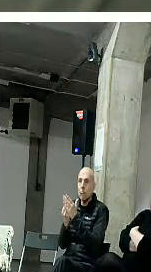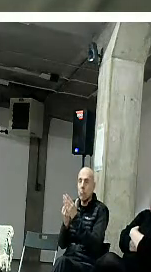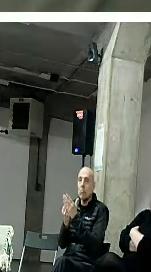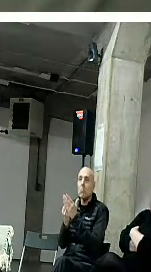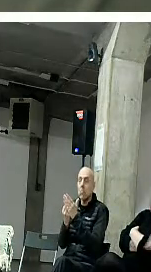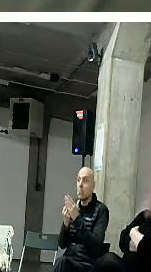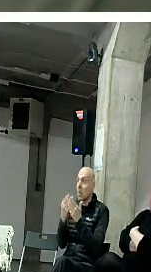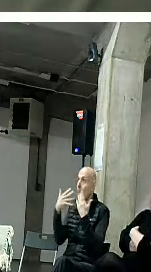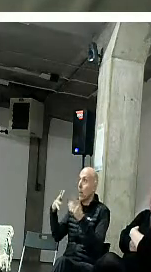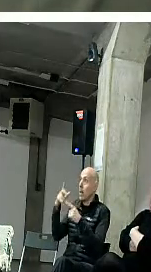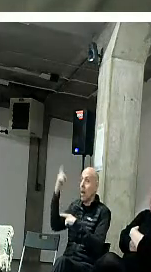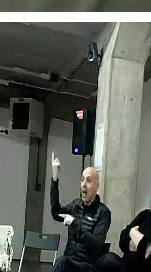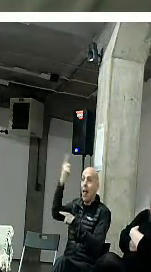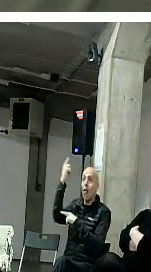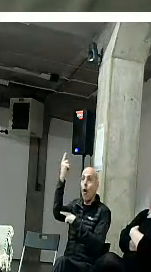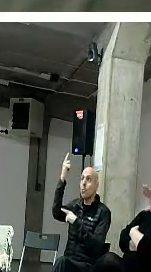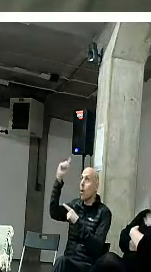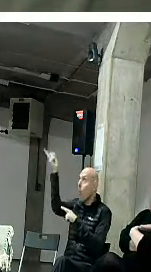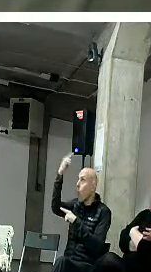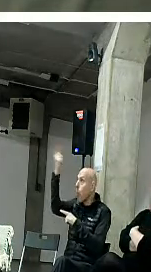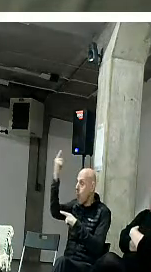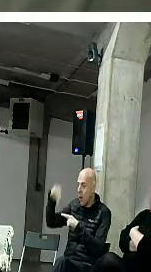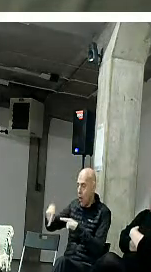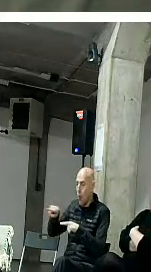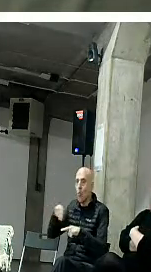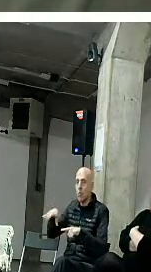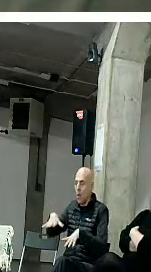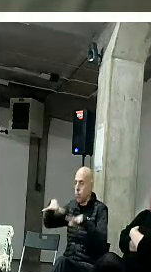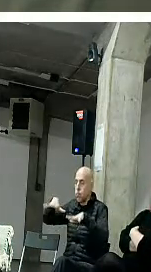helicopter above, making all the water go